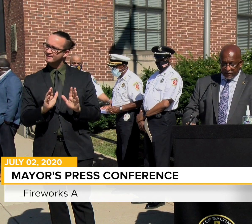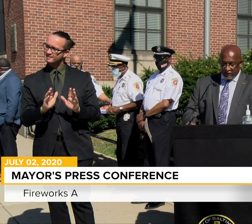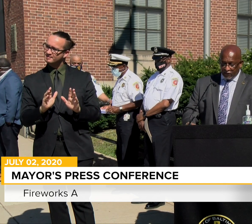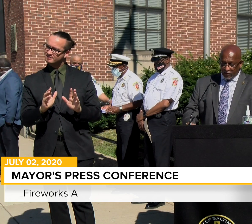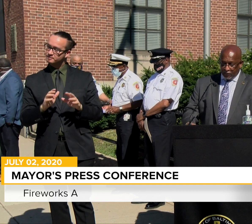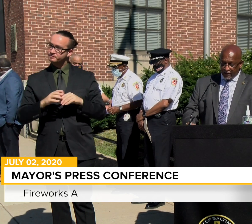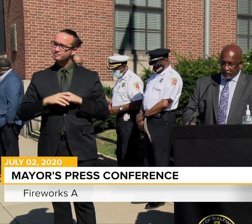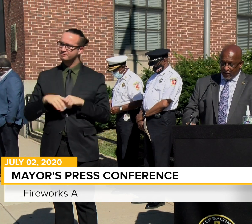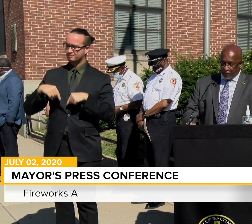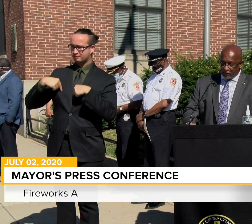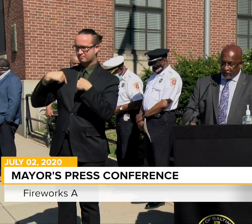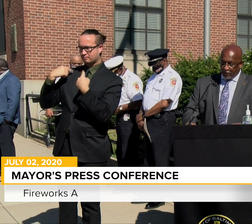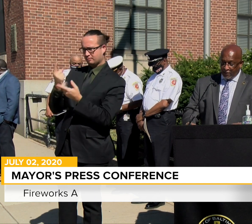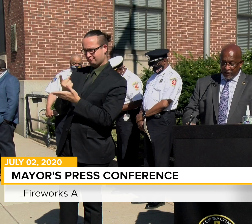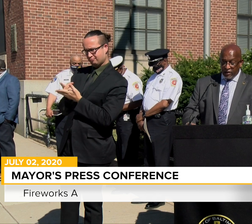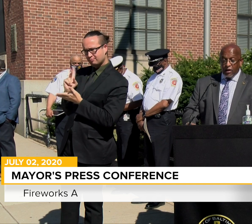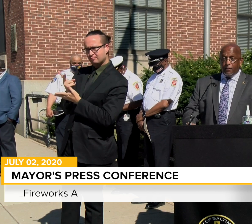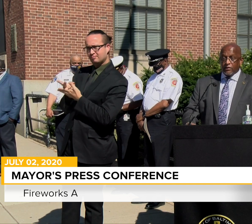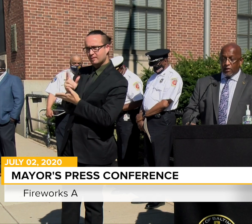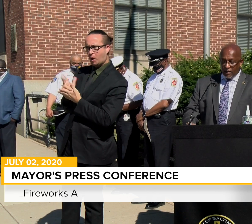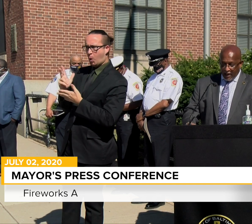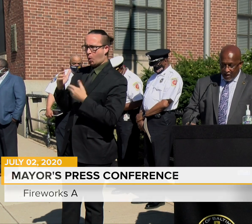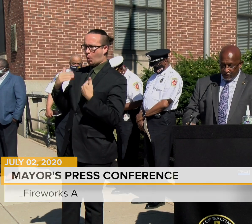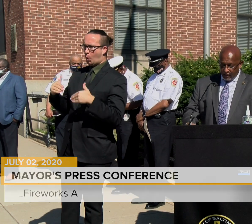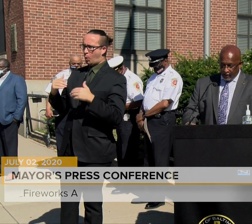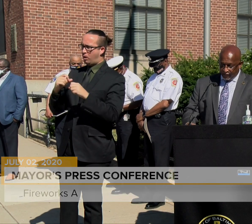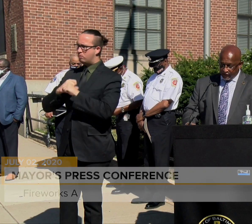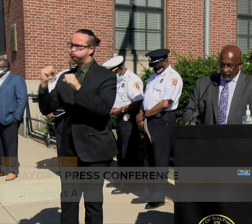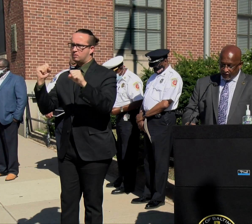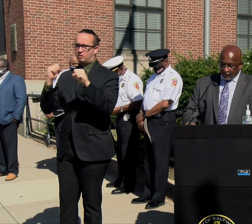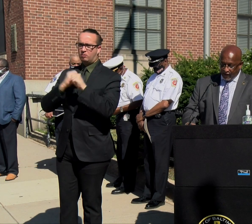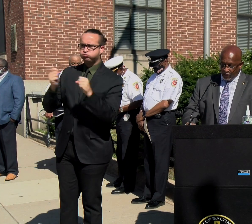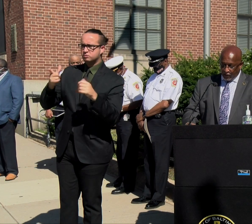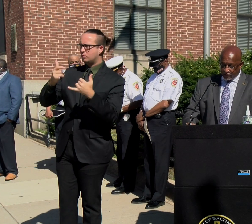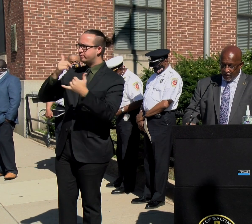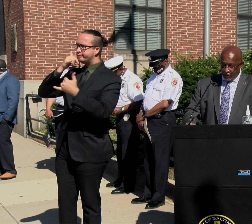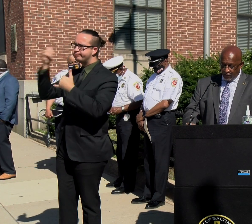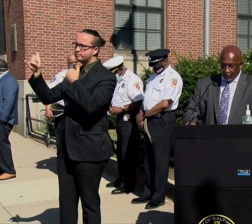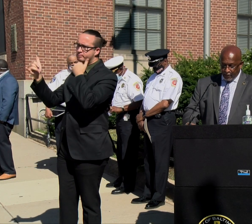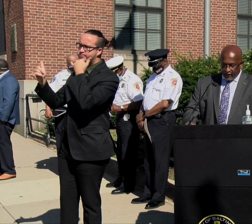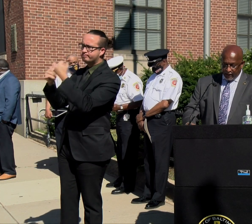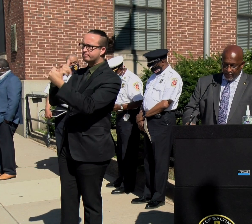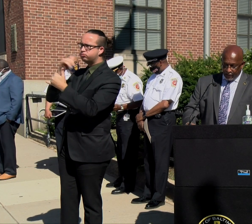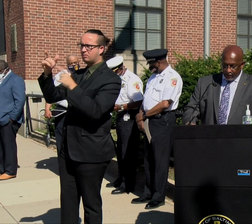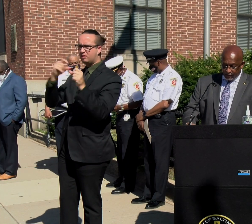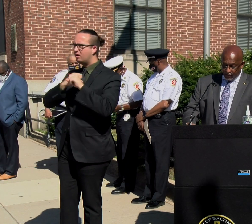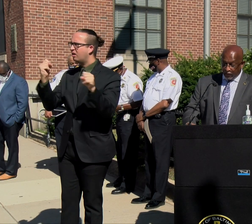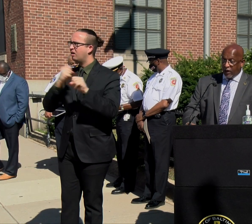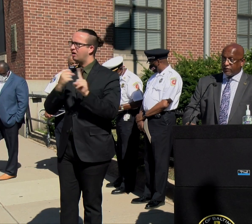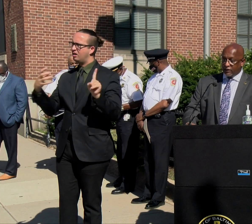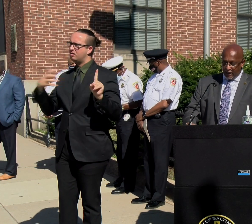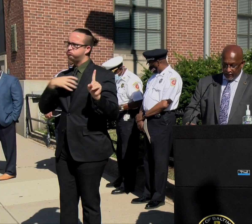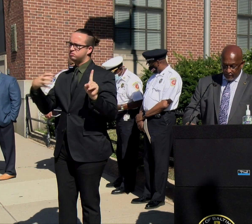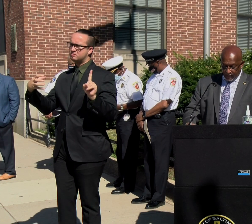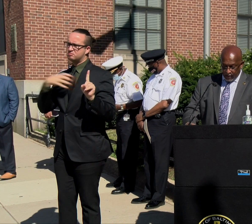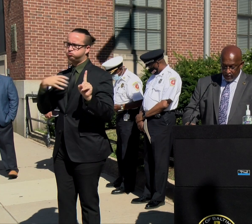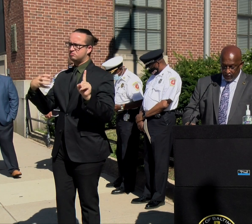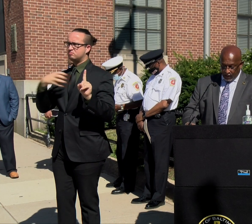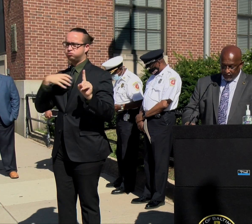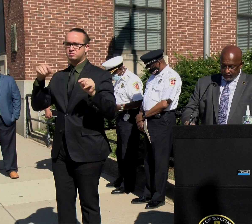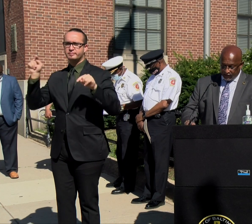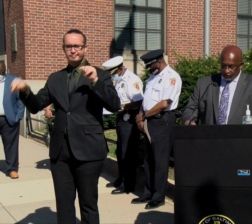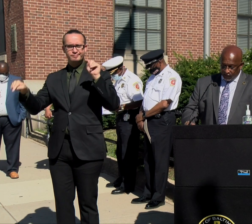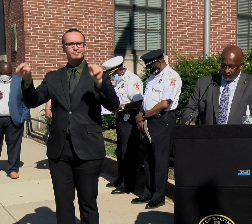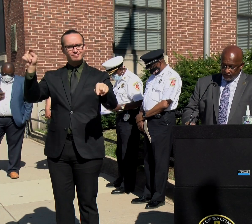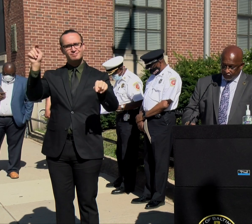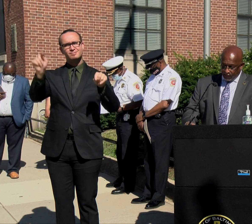there have been several complaints to our police department about the loud and lengthy sounds of fireworks throughout many neighborhoods and throughout the night.